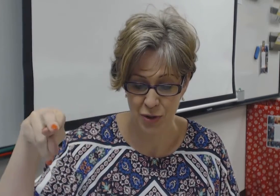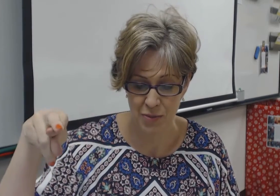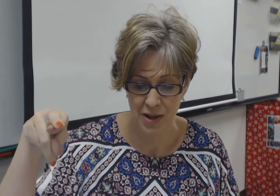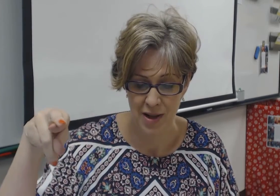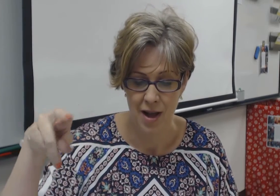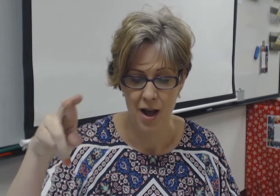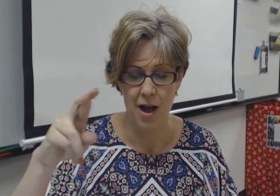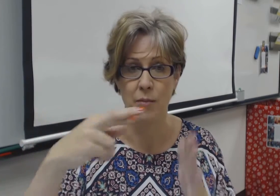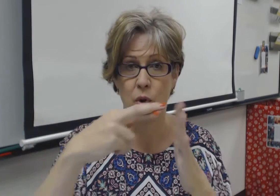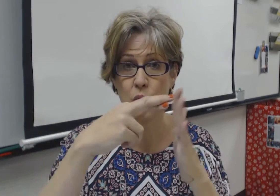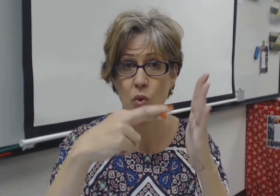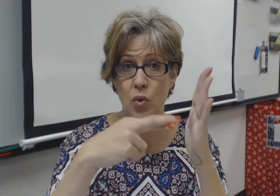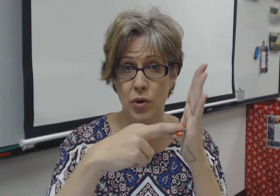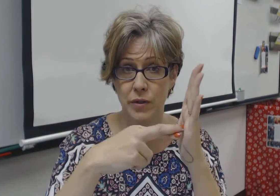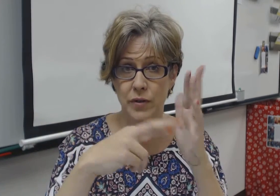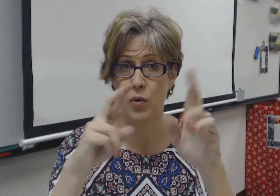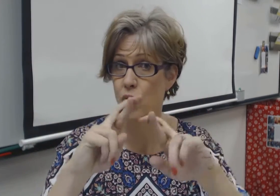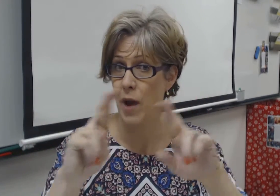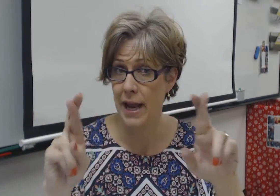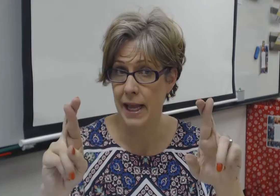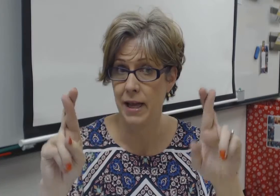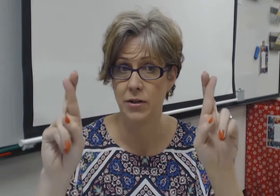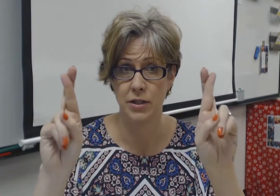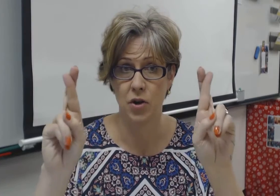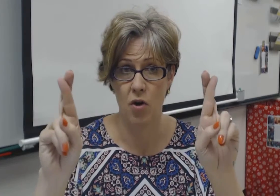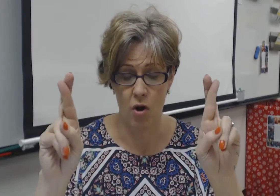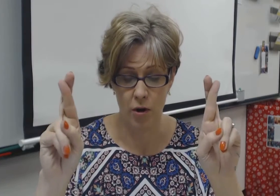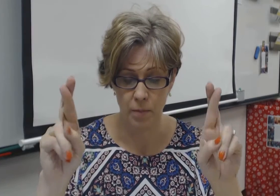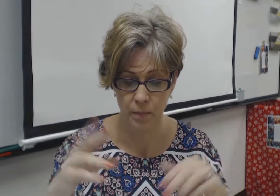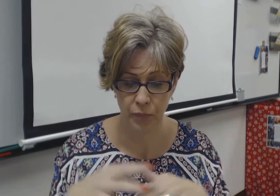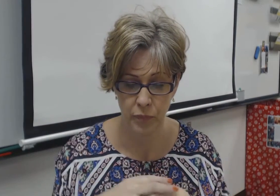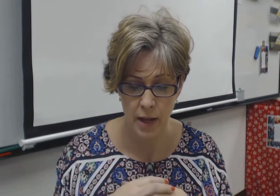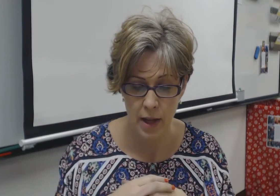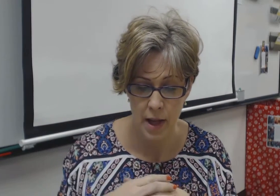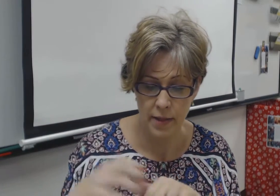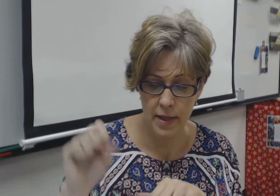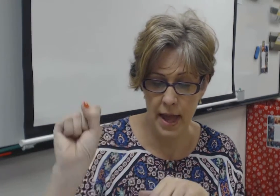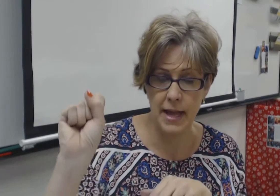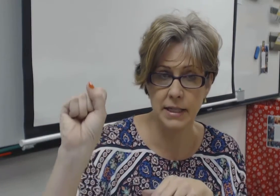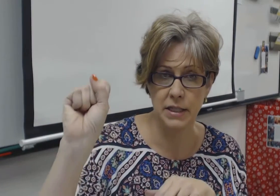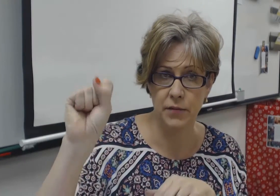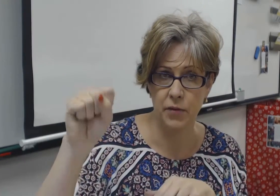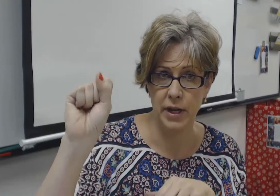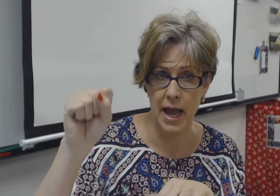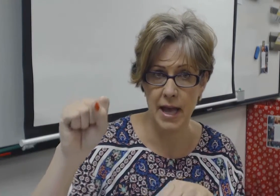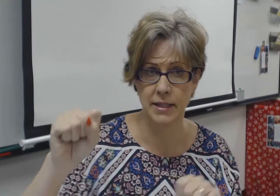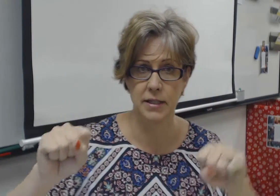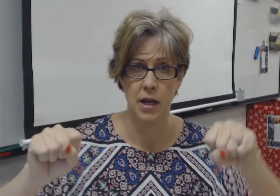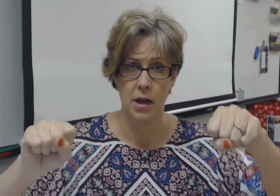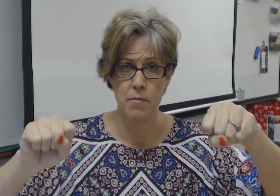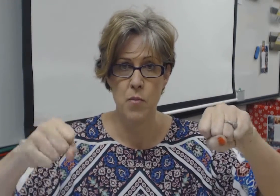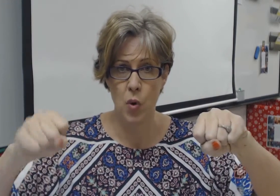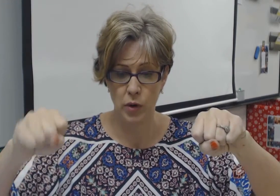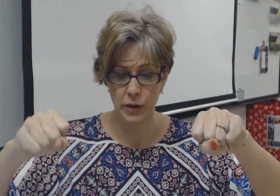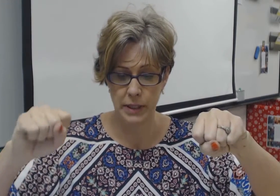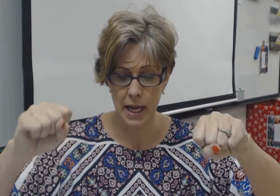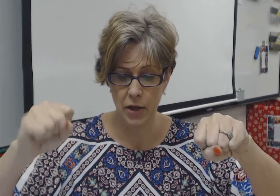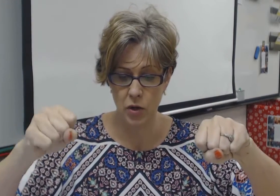restroom, rules, ready. So that's our R. The S for yes,